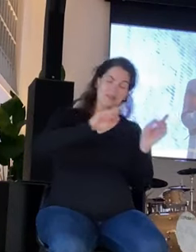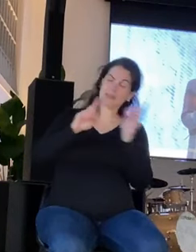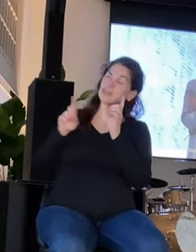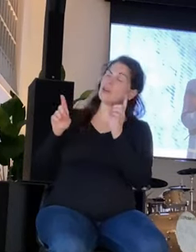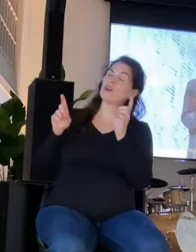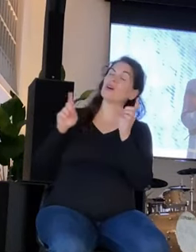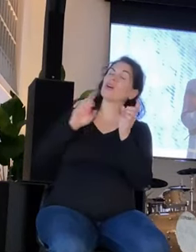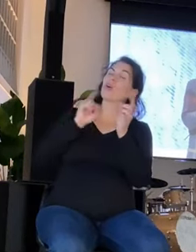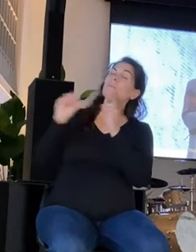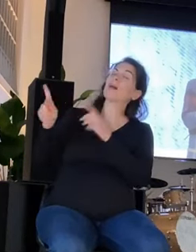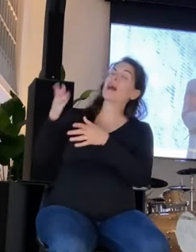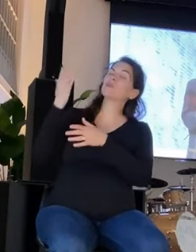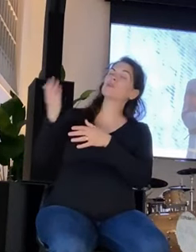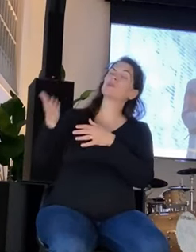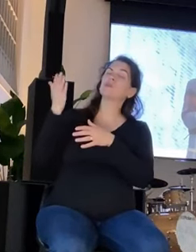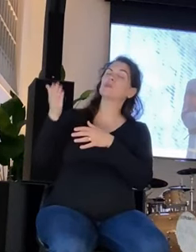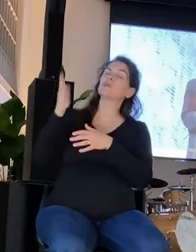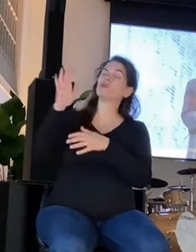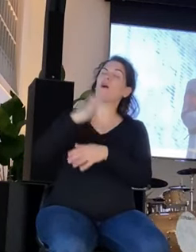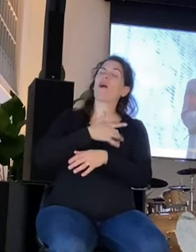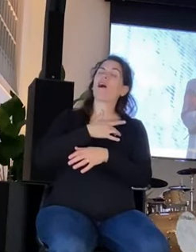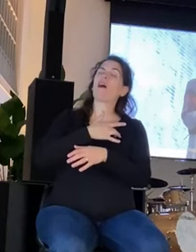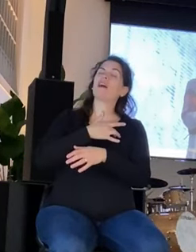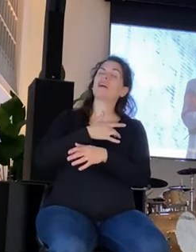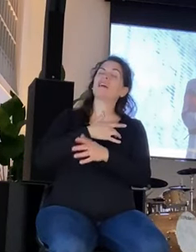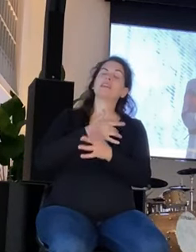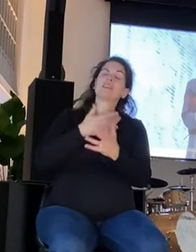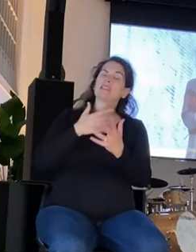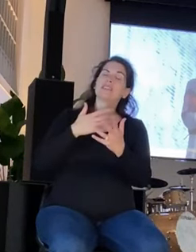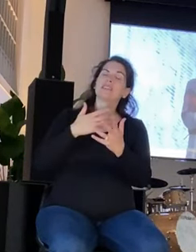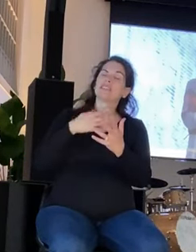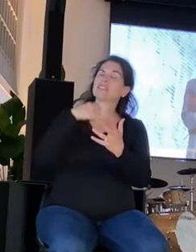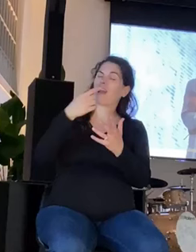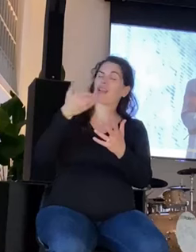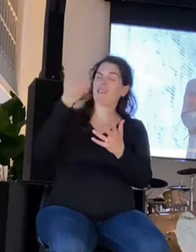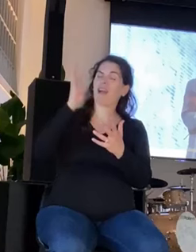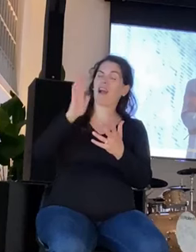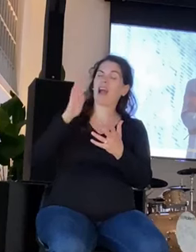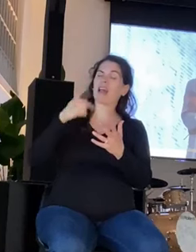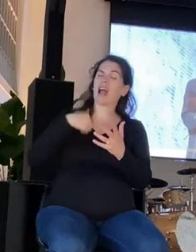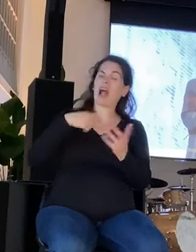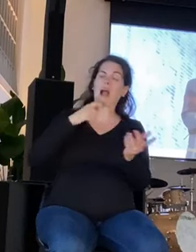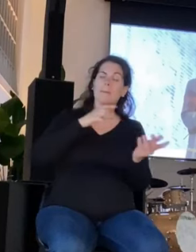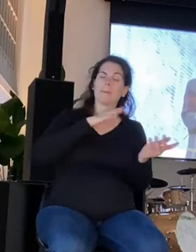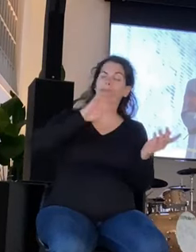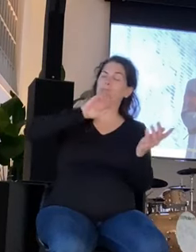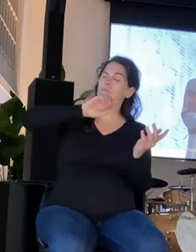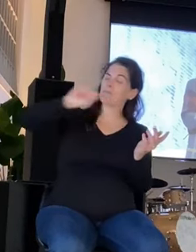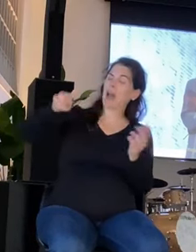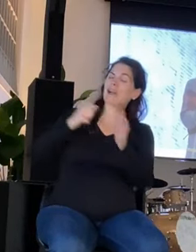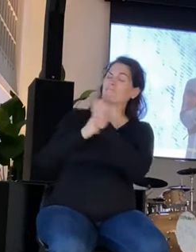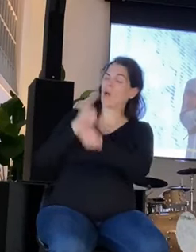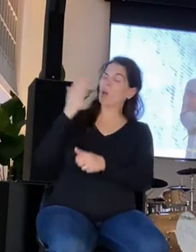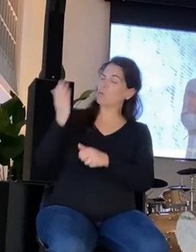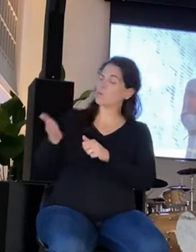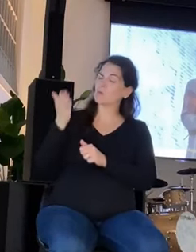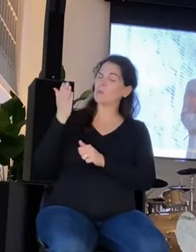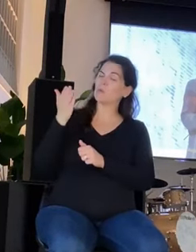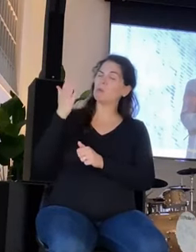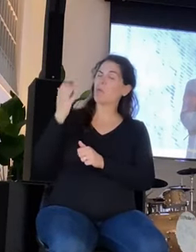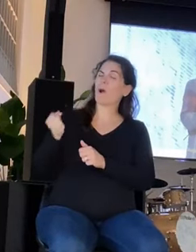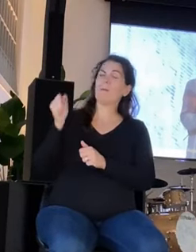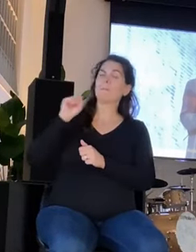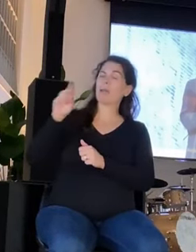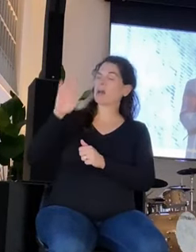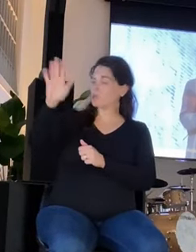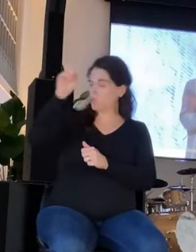today that needs to turn. Just in your heart right now, just tell God, God, I'm making you turn. God, I'm making you turn. God, I'm coming back to the